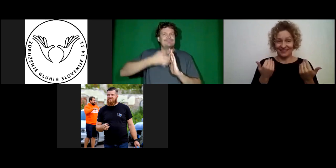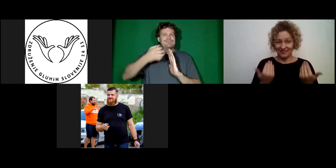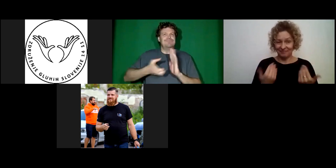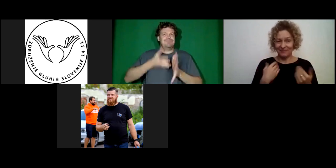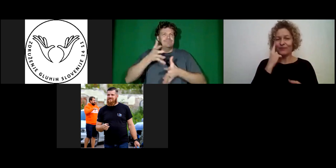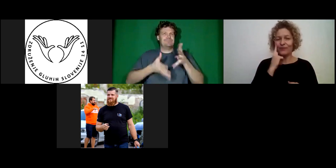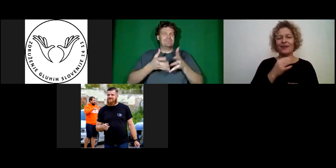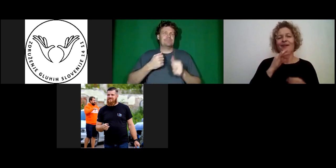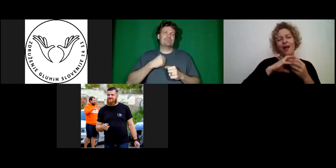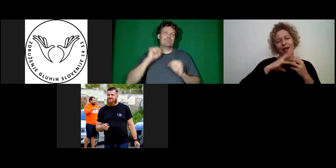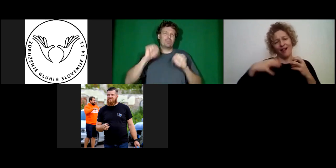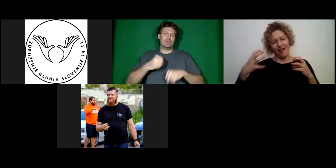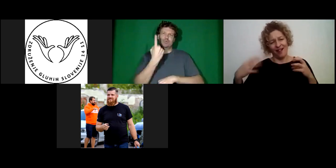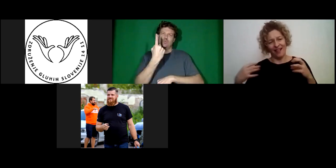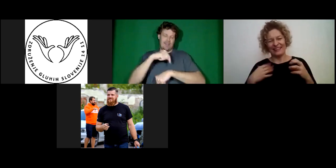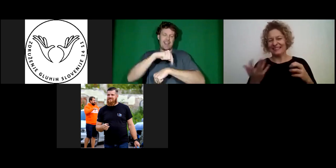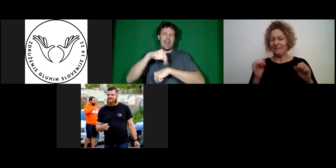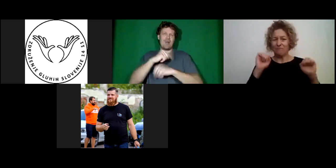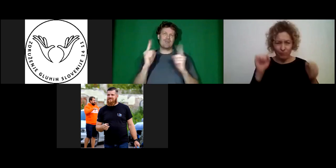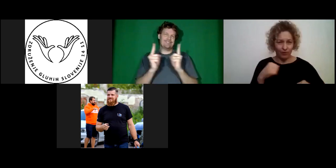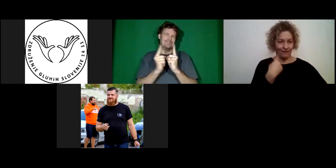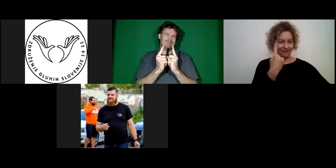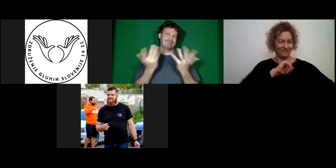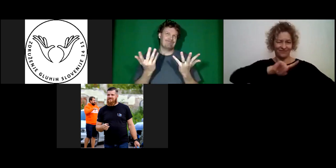we were doing pretty well as a team.